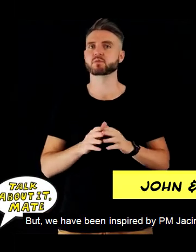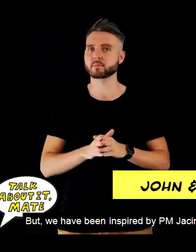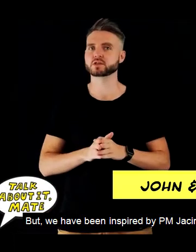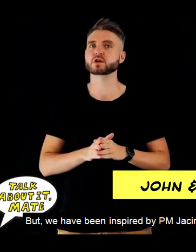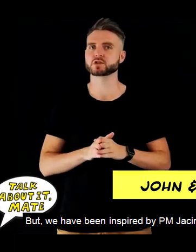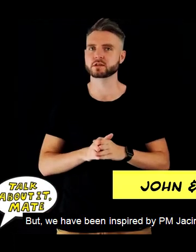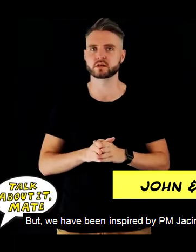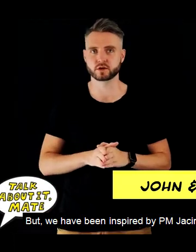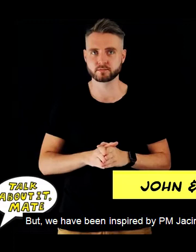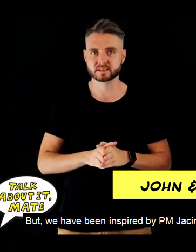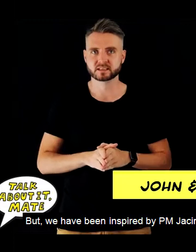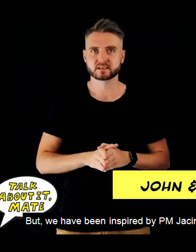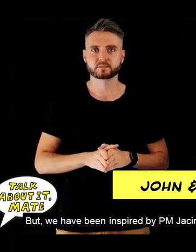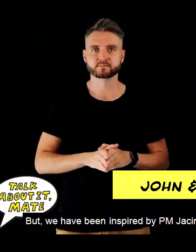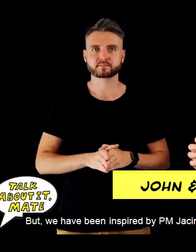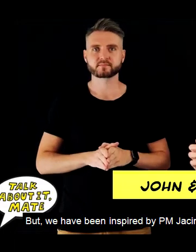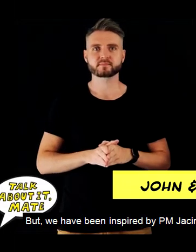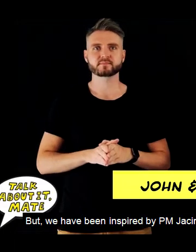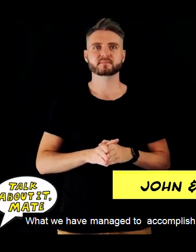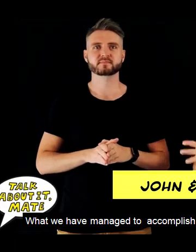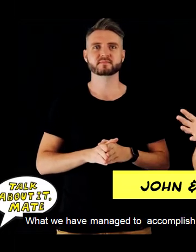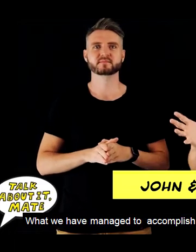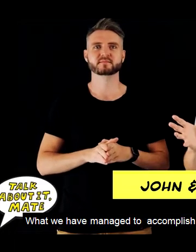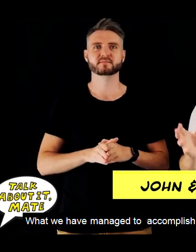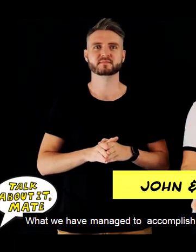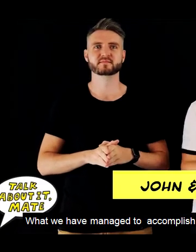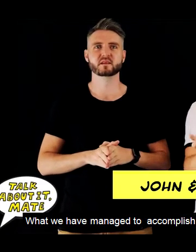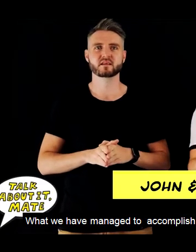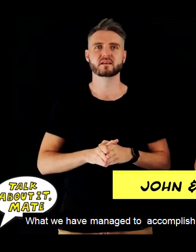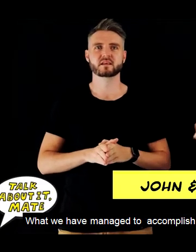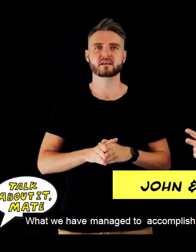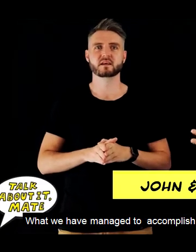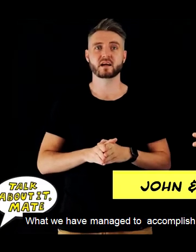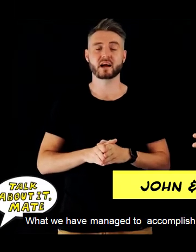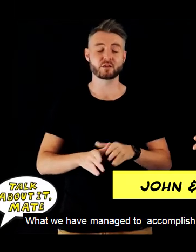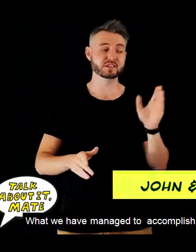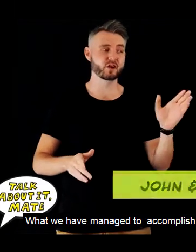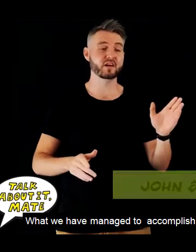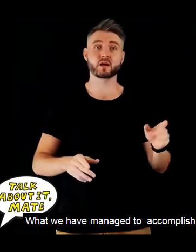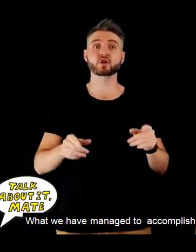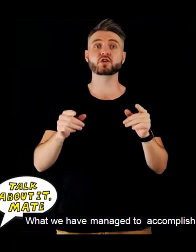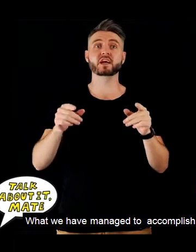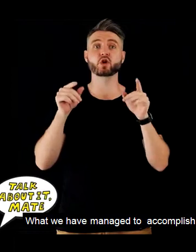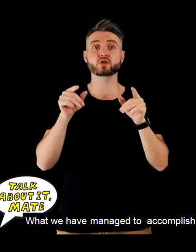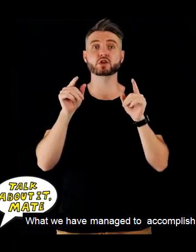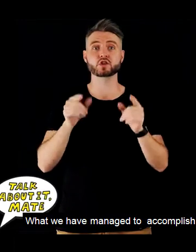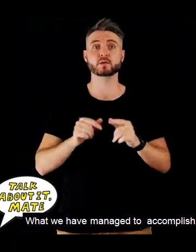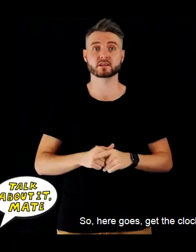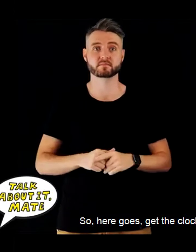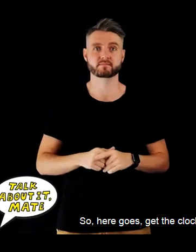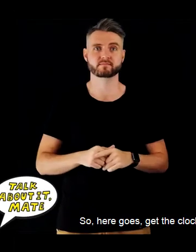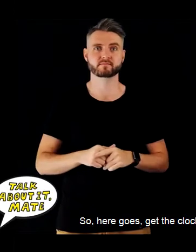video by Prime Minister Jacinda Ardern. To reflect and celebrate what we've managed to accomplish so far in 2020. And there is a lot there, and we're going to do it in